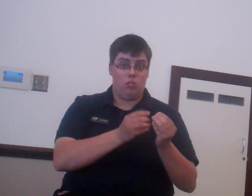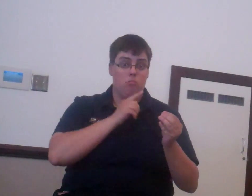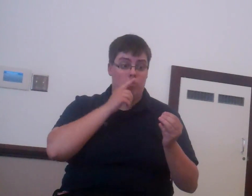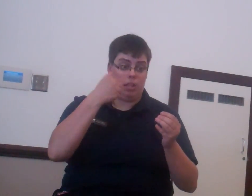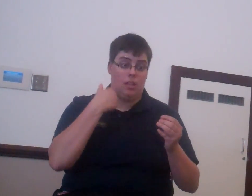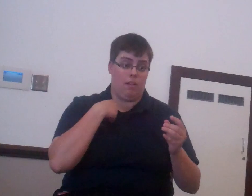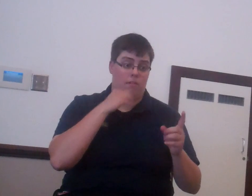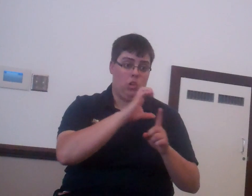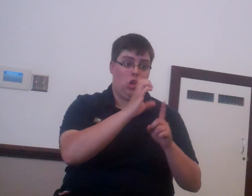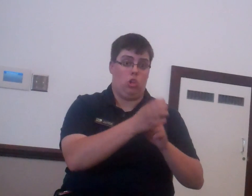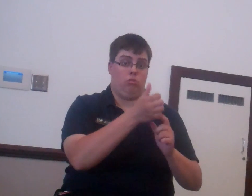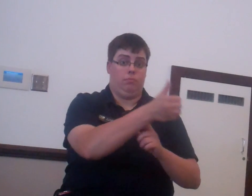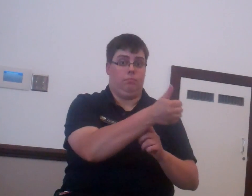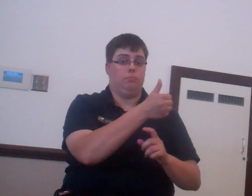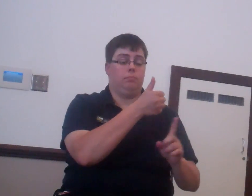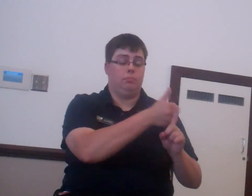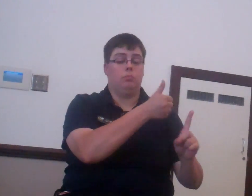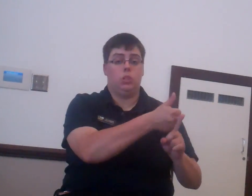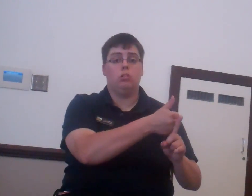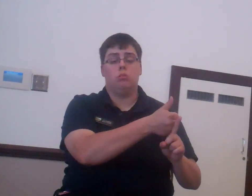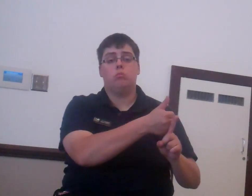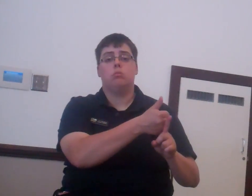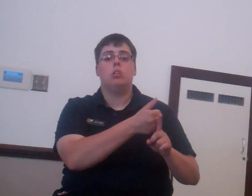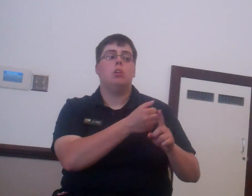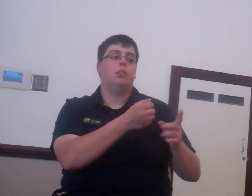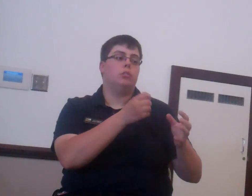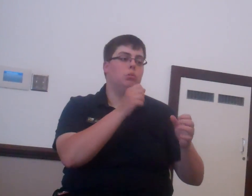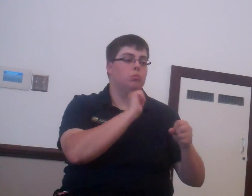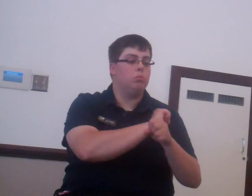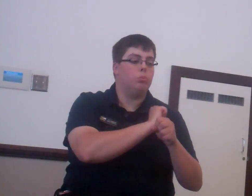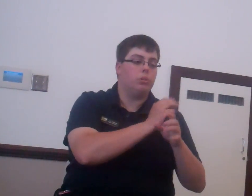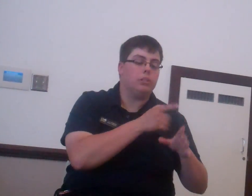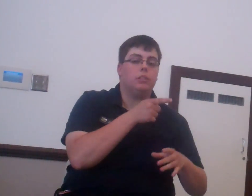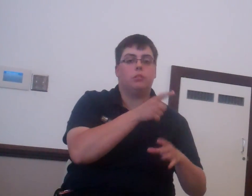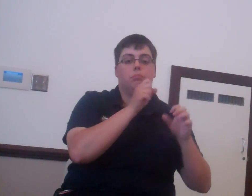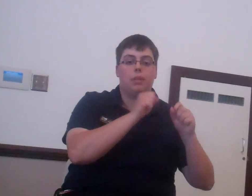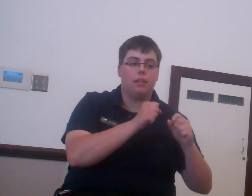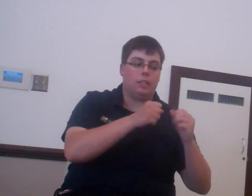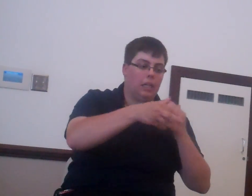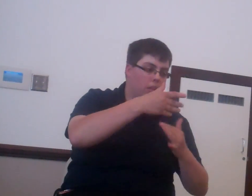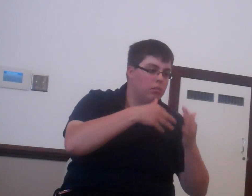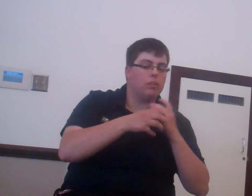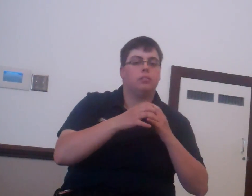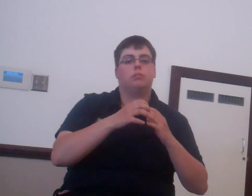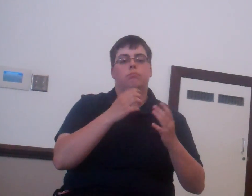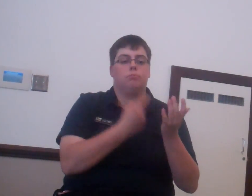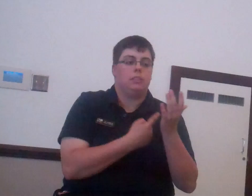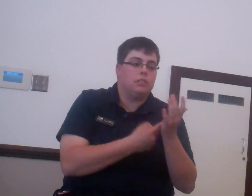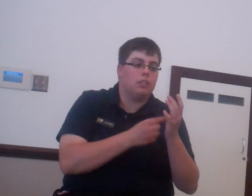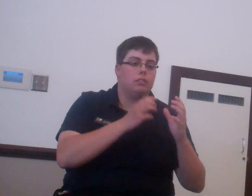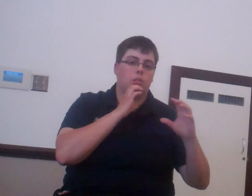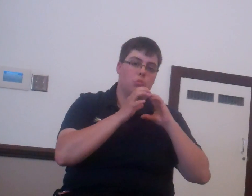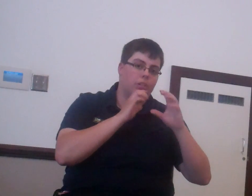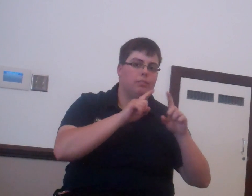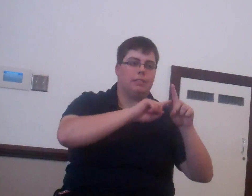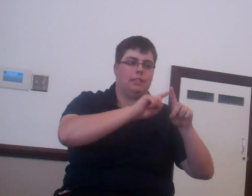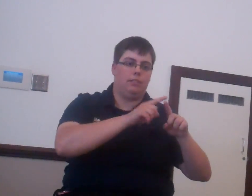way, people there act a certain way or talk to one another in a certain way. And so organizational culture is sort of like the beliefs